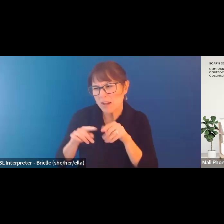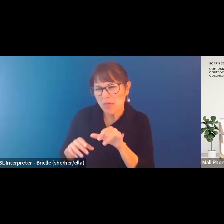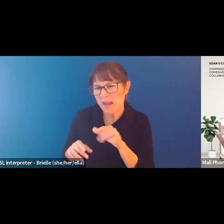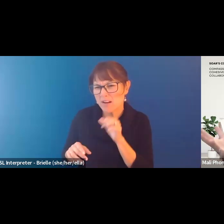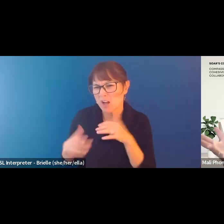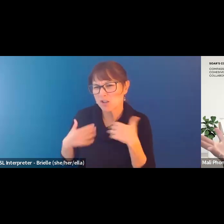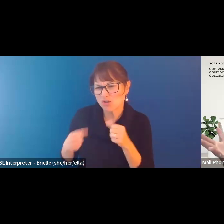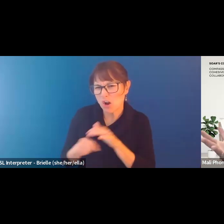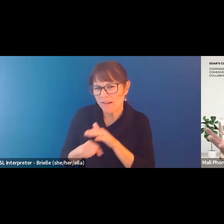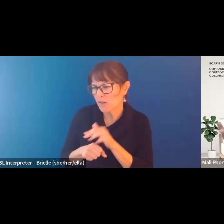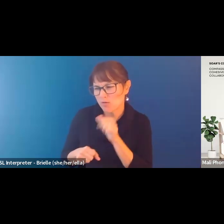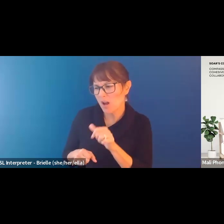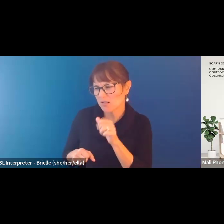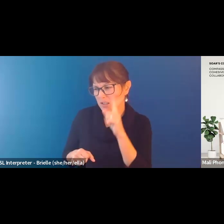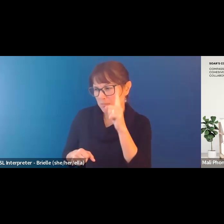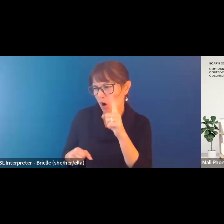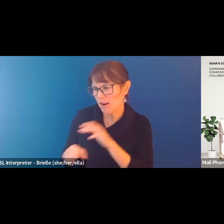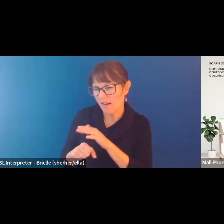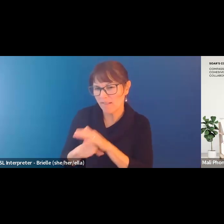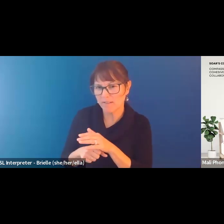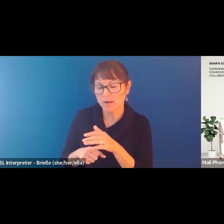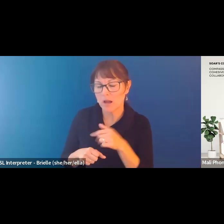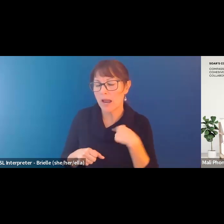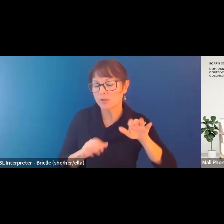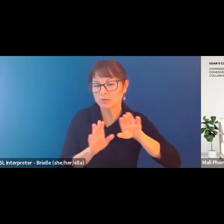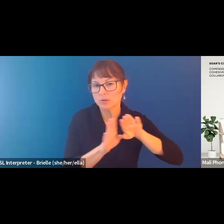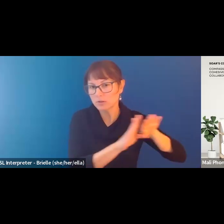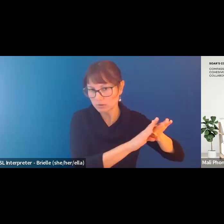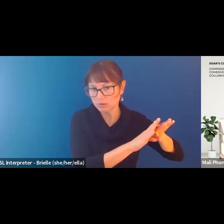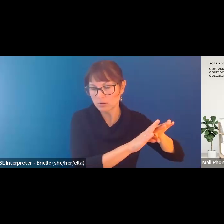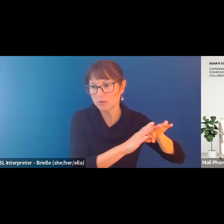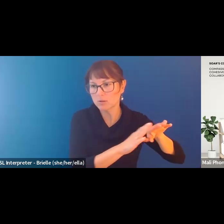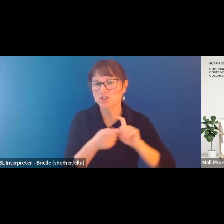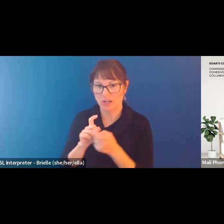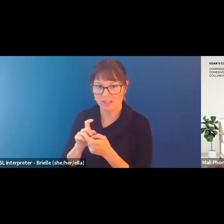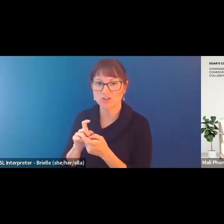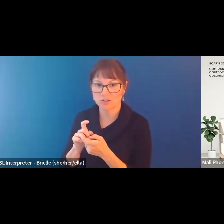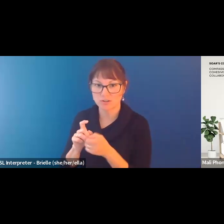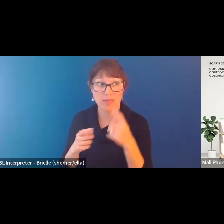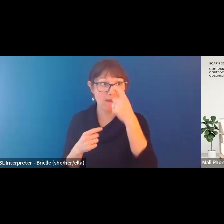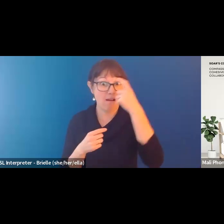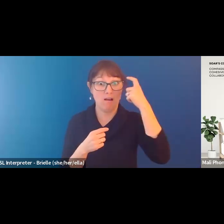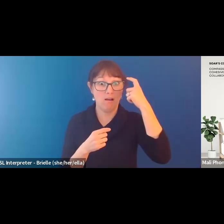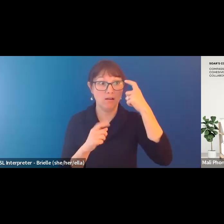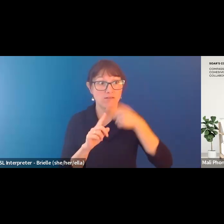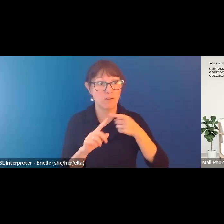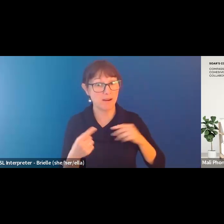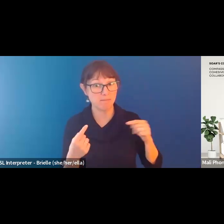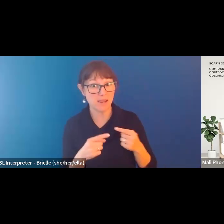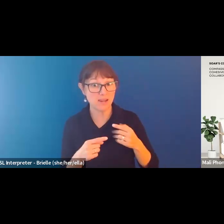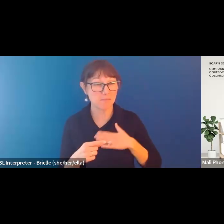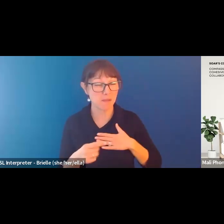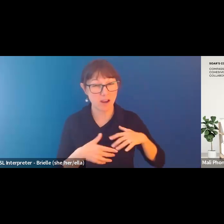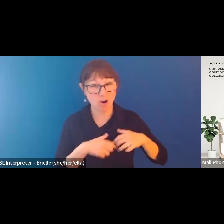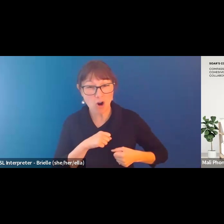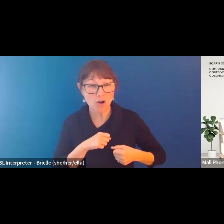enough. I'm not smart enough. I had to rewrite those stories that were etched into me by my pains, by my